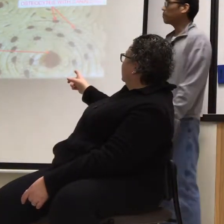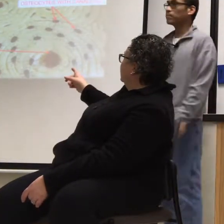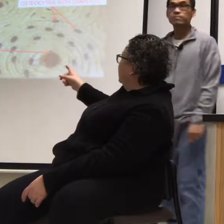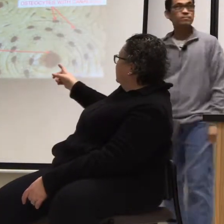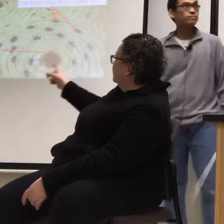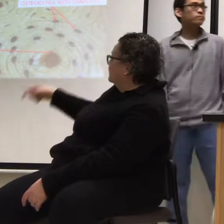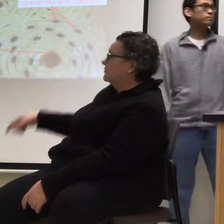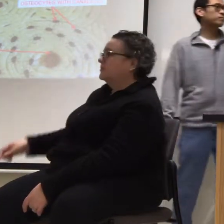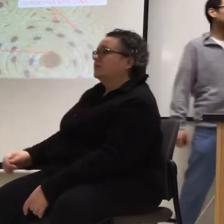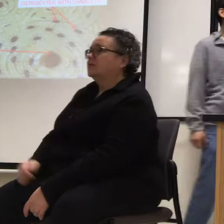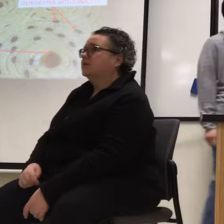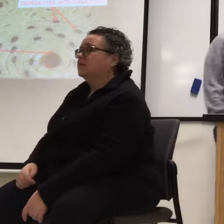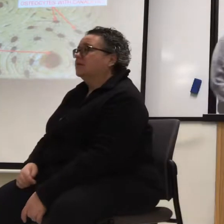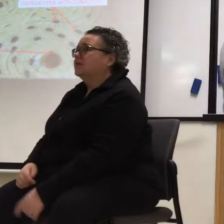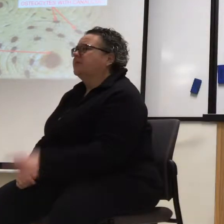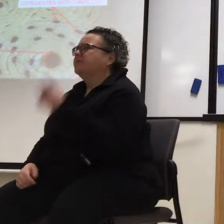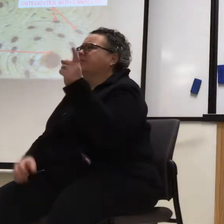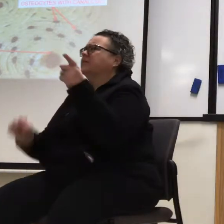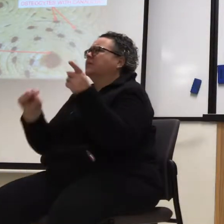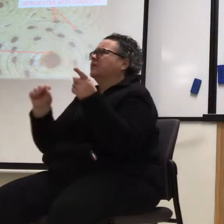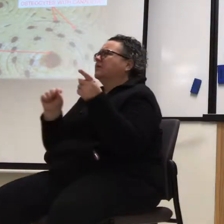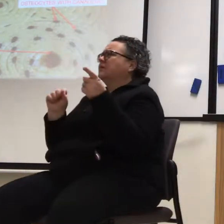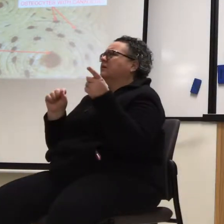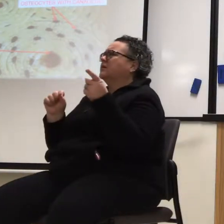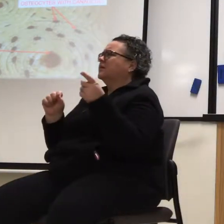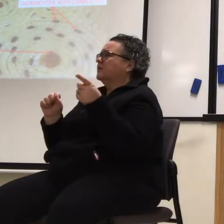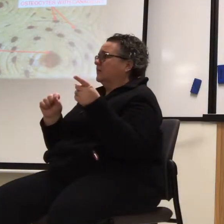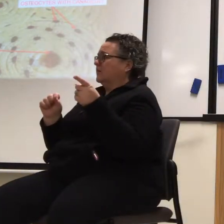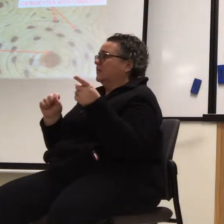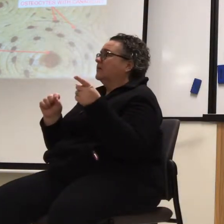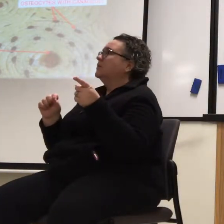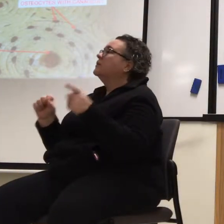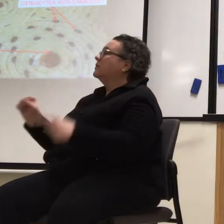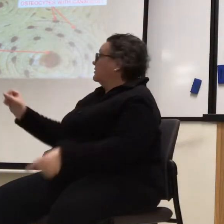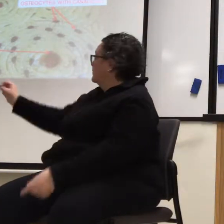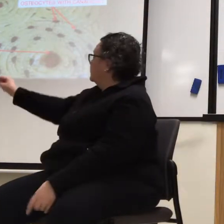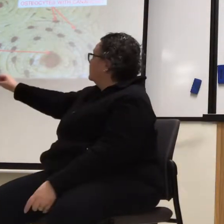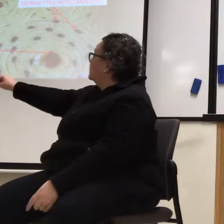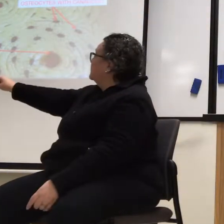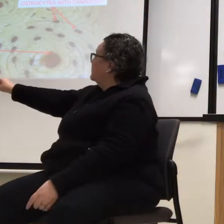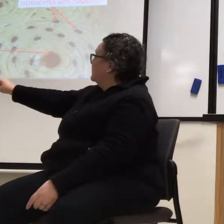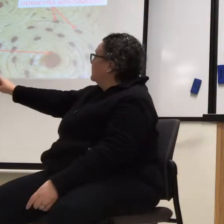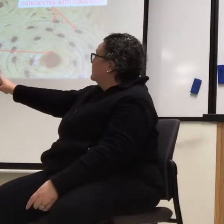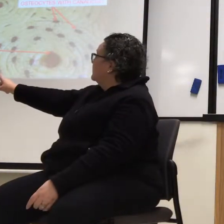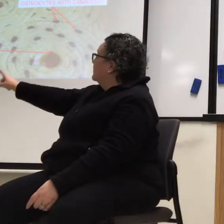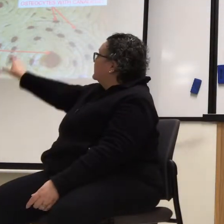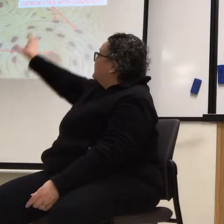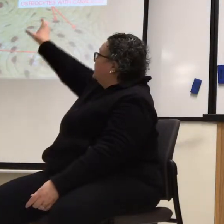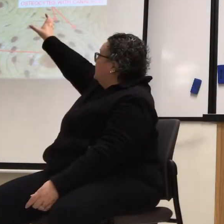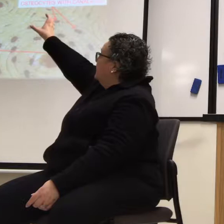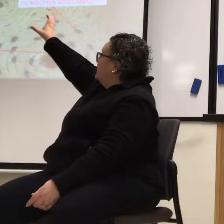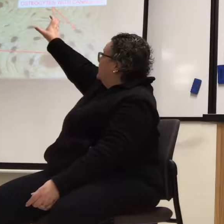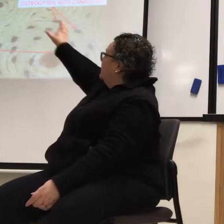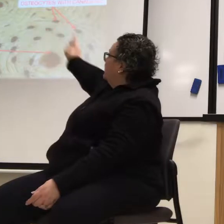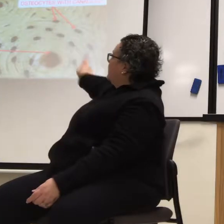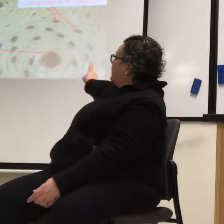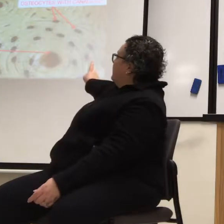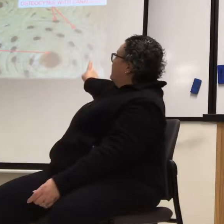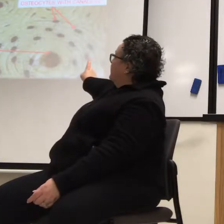Bam. So on the real quiz, would you accept the gap fillers? No, No? Okay. that's just a